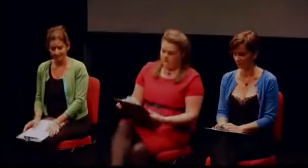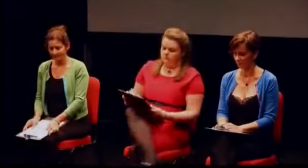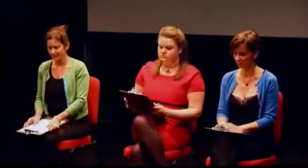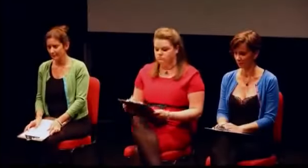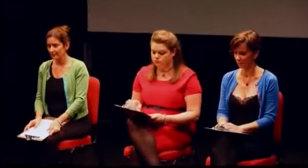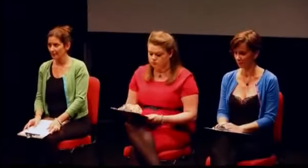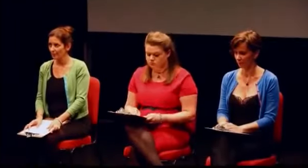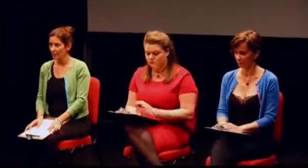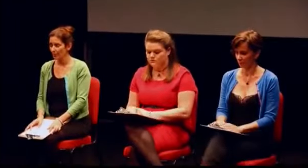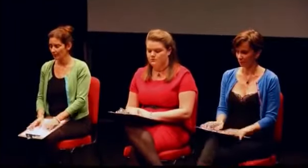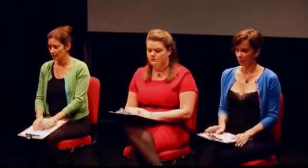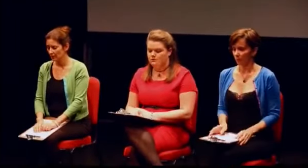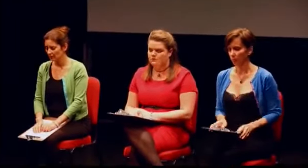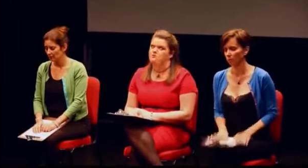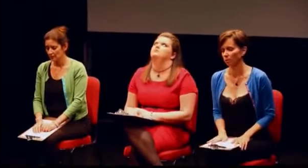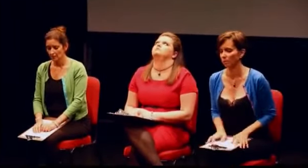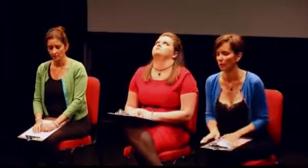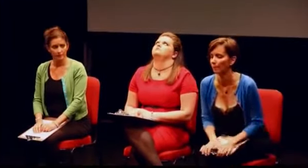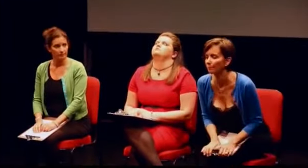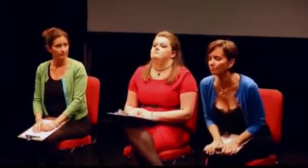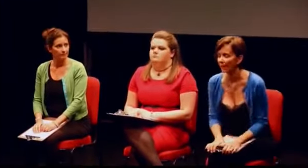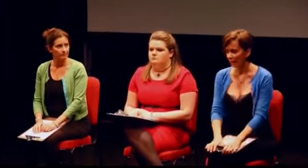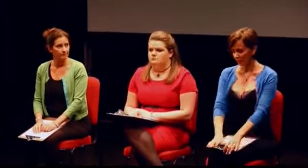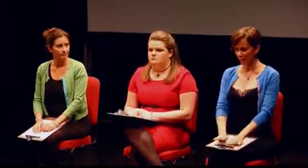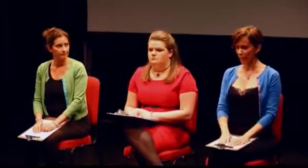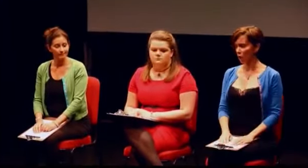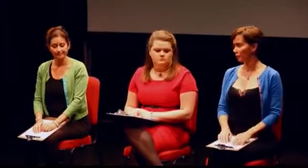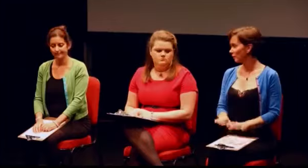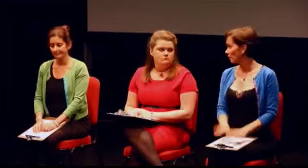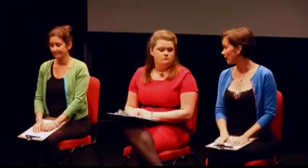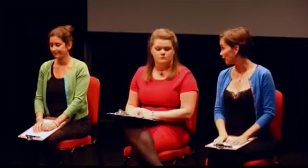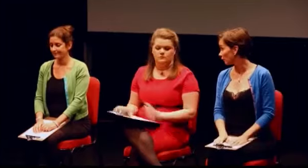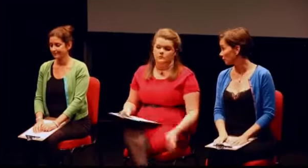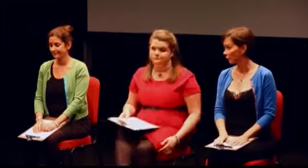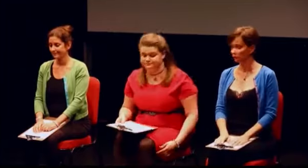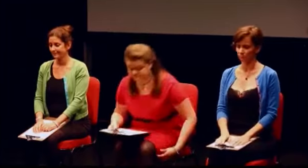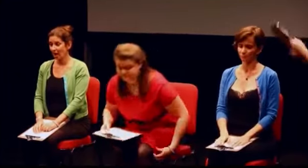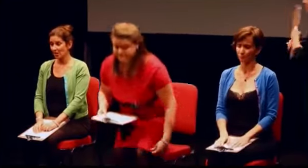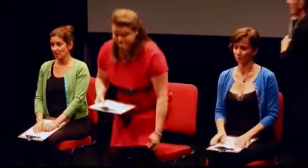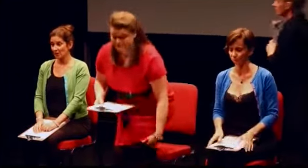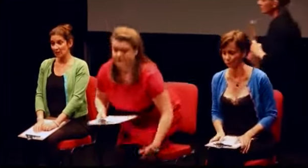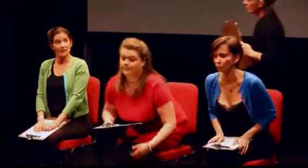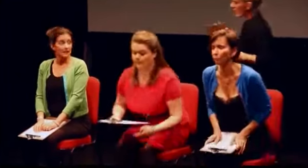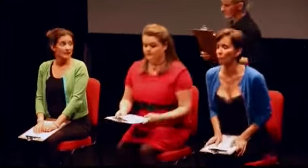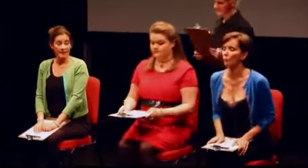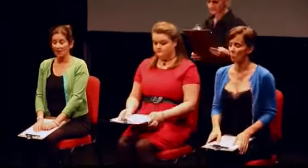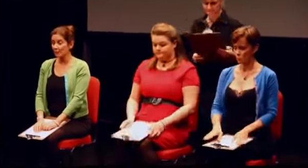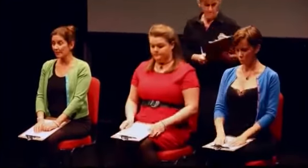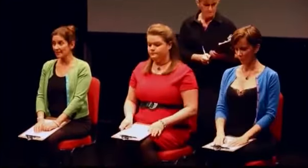27 minutes and counting. Come on then, girls. This won't get the eggs scrambled. Time marches on regardless. Assume the